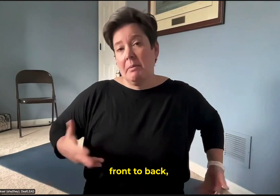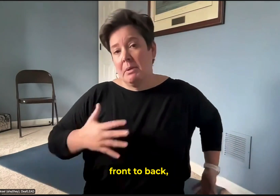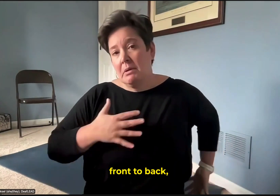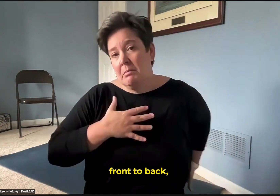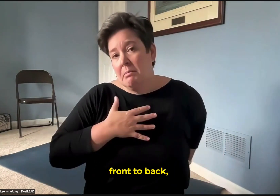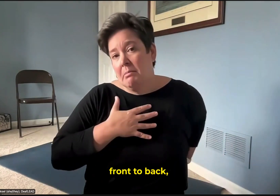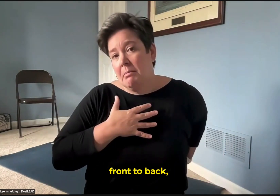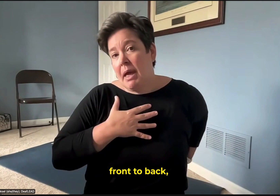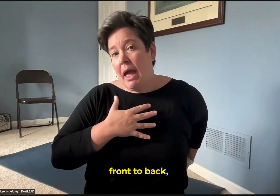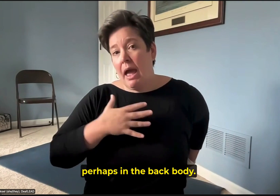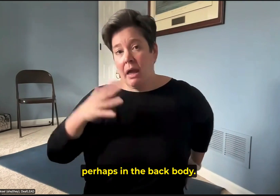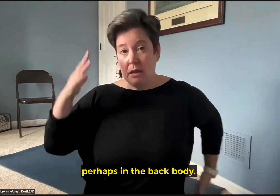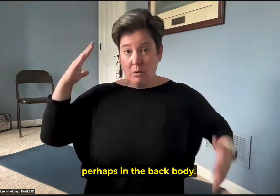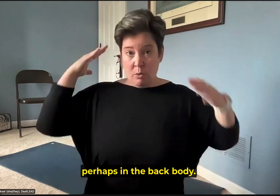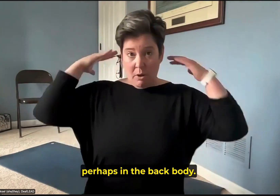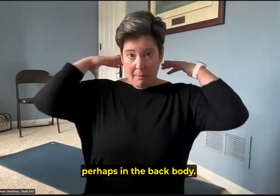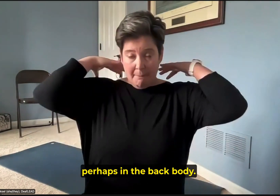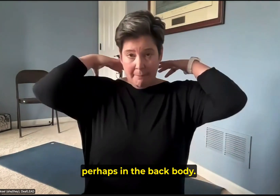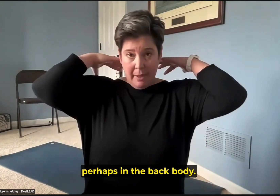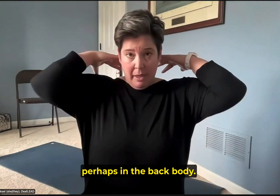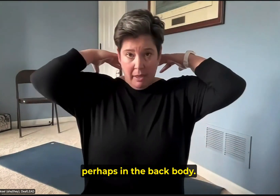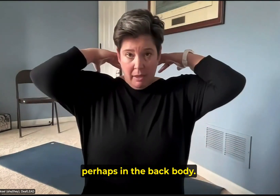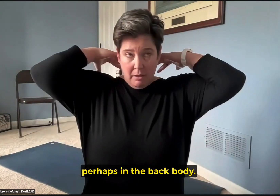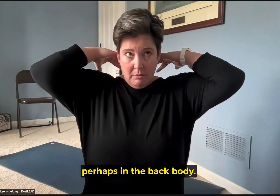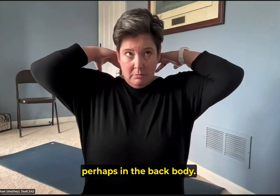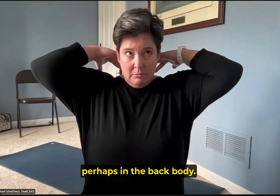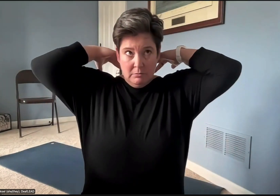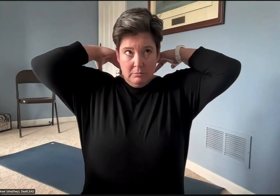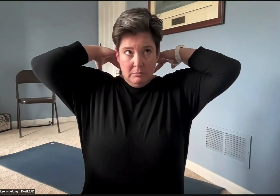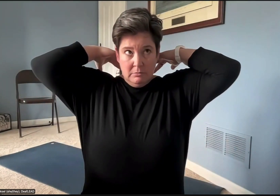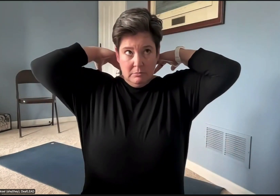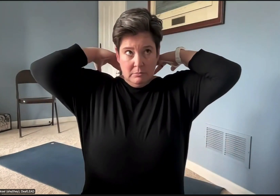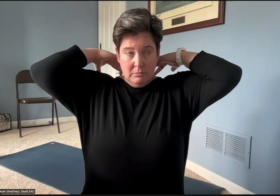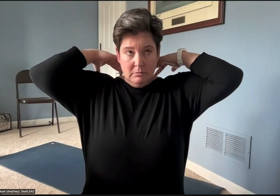back, perhaps in the back body.